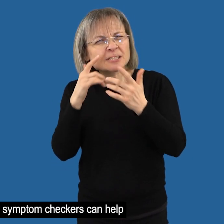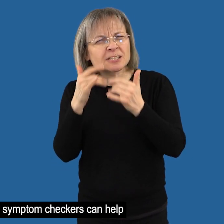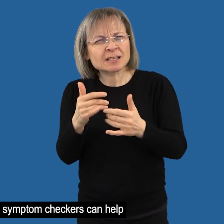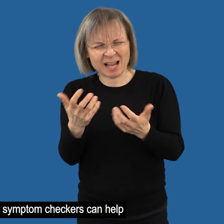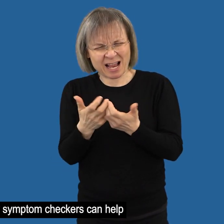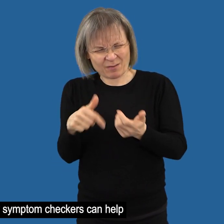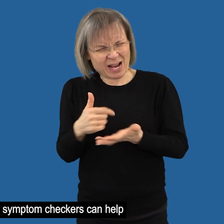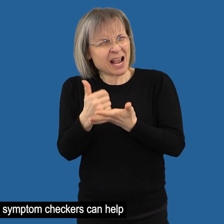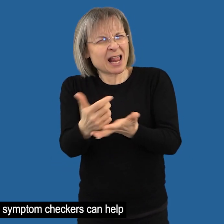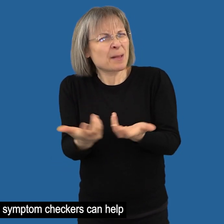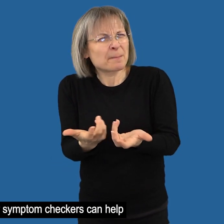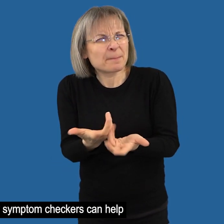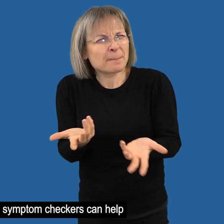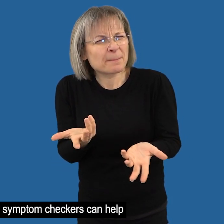How symptom checkers can help.